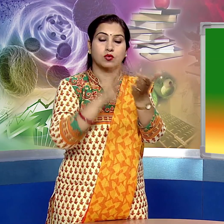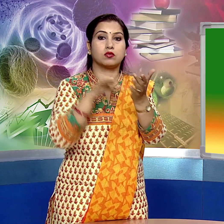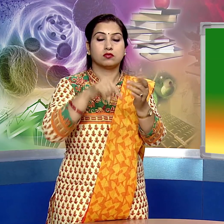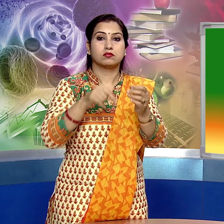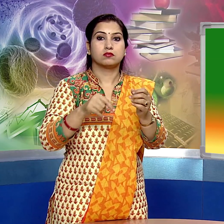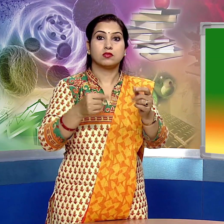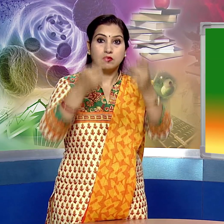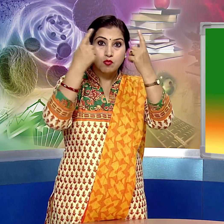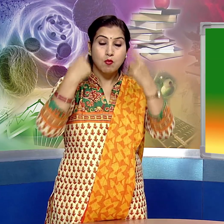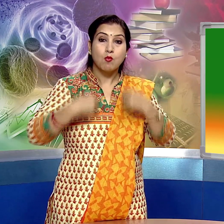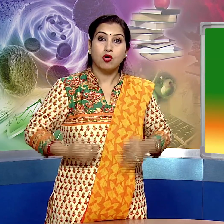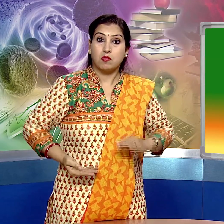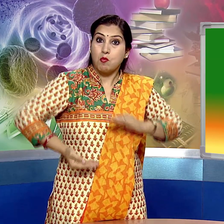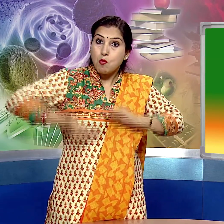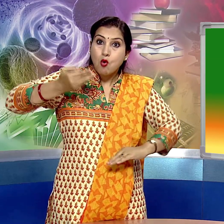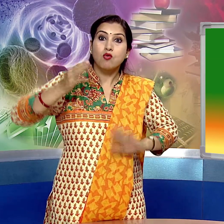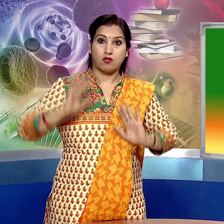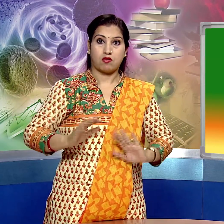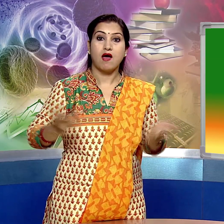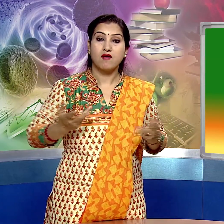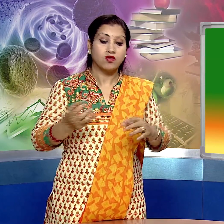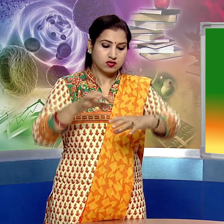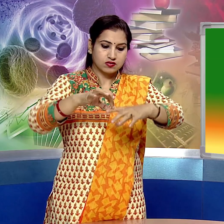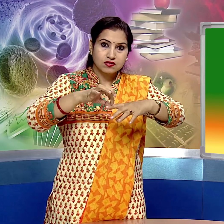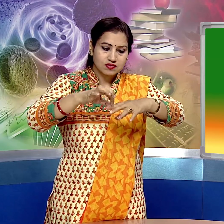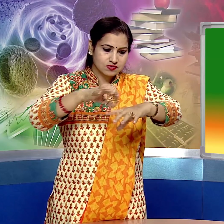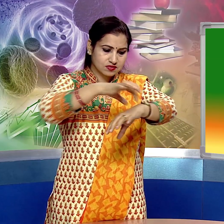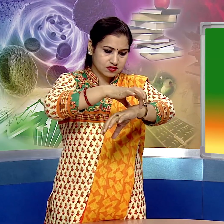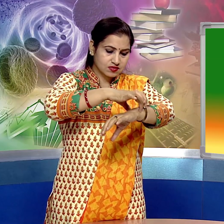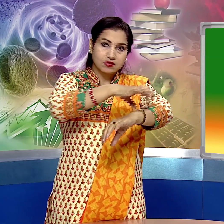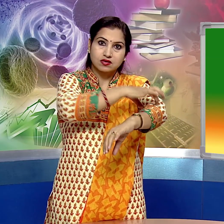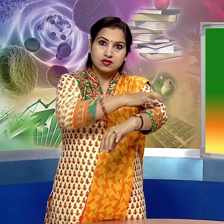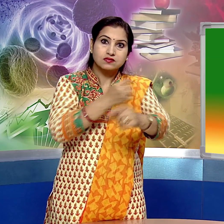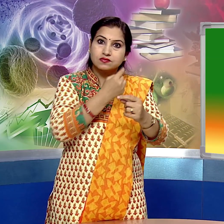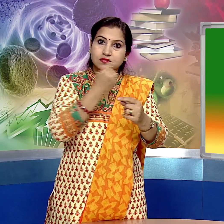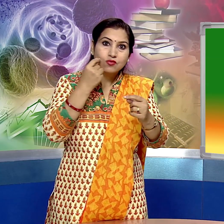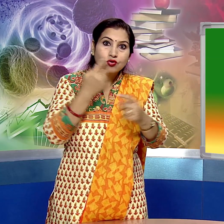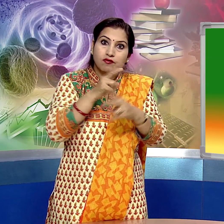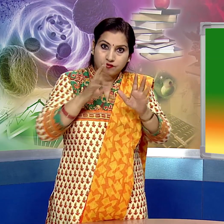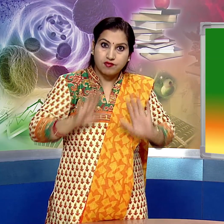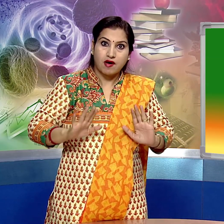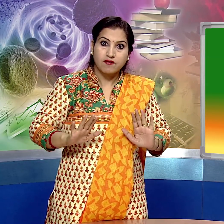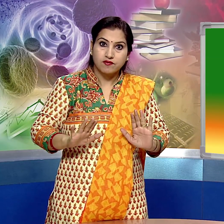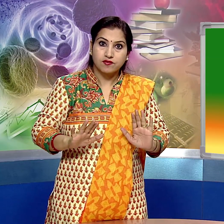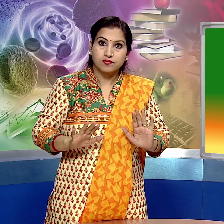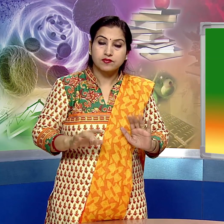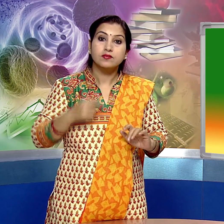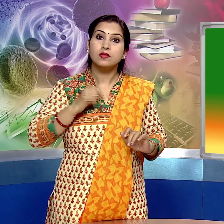Calcium is the largest amount of mineral in the body and is present in our bones. Its